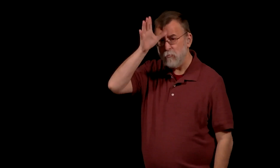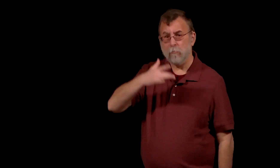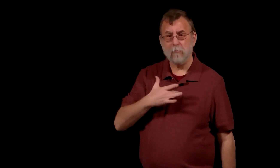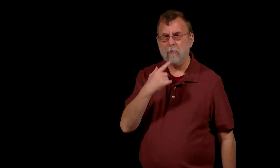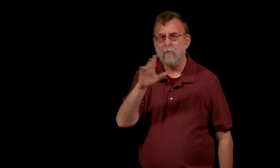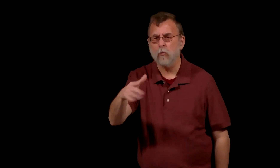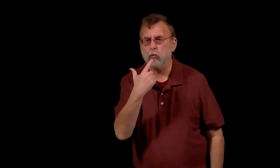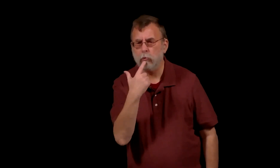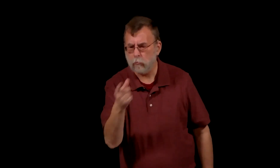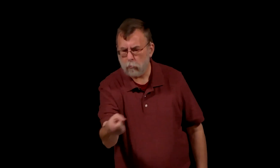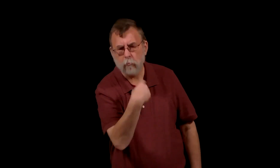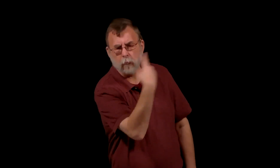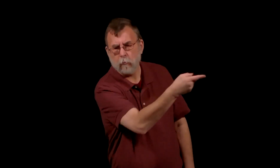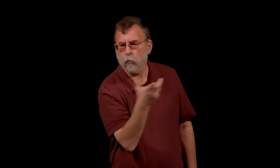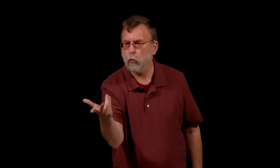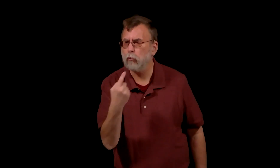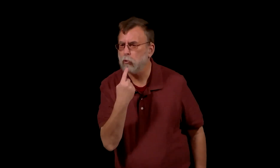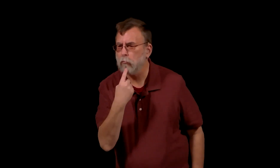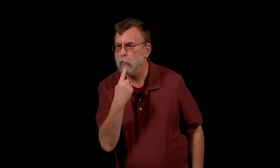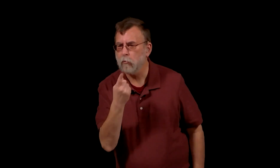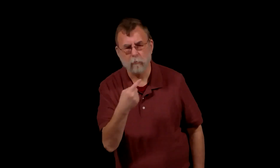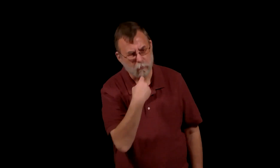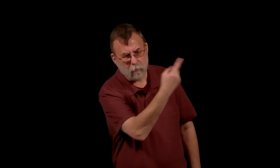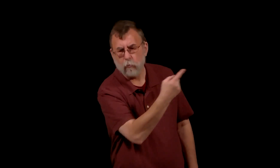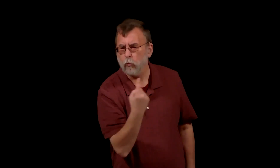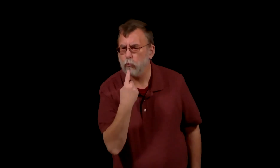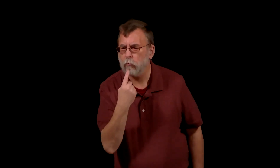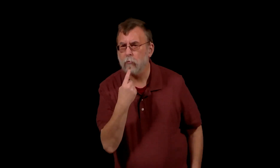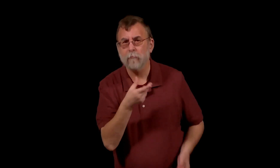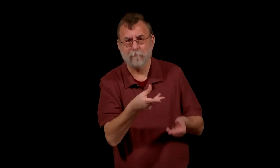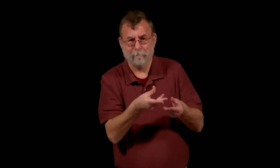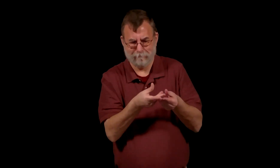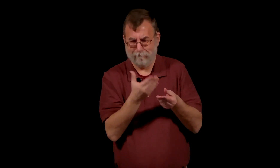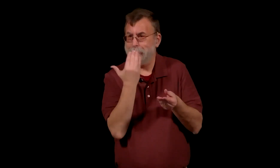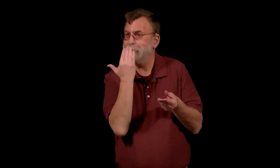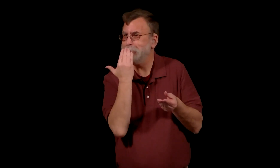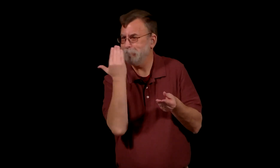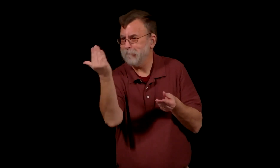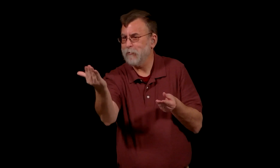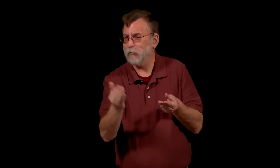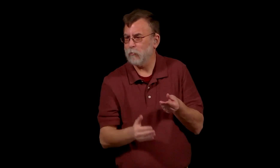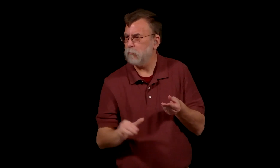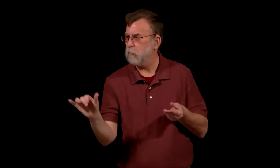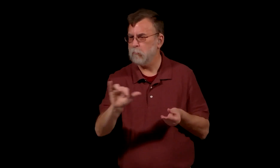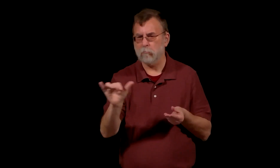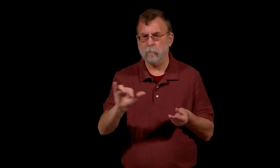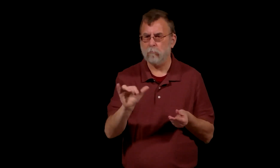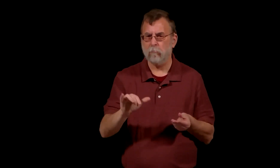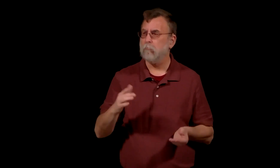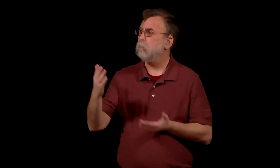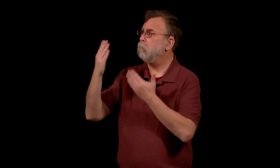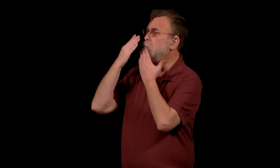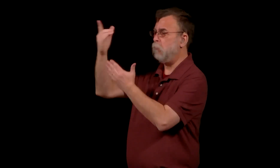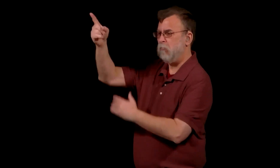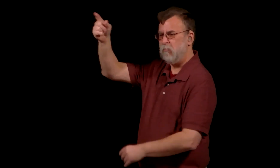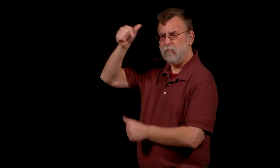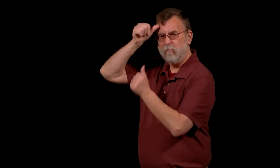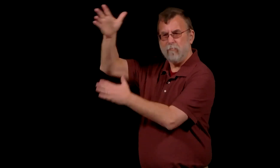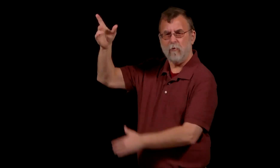We're taught by our parents when we were small. What do we tell? Say thank you. That's what we're taught. We